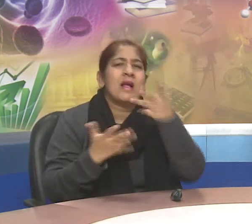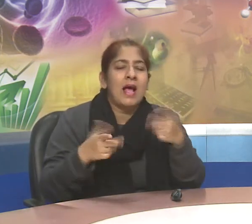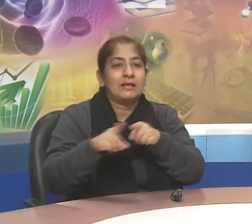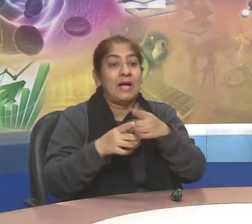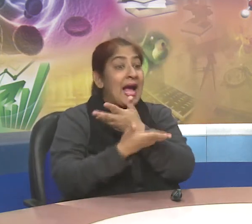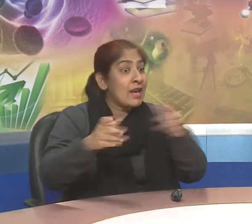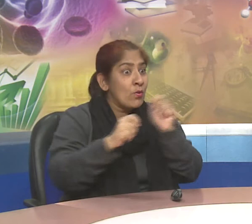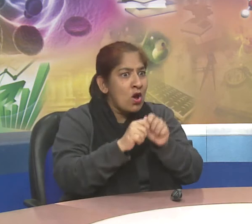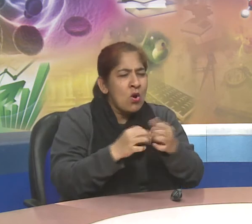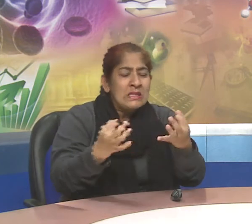it means